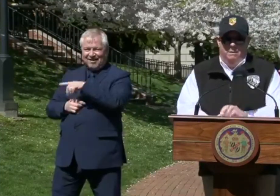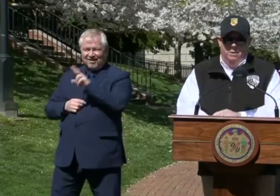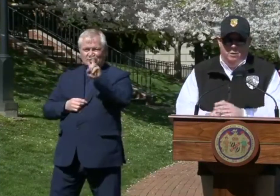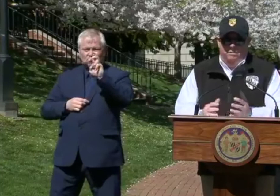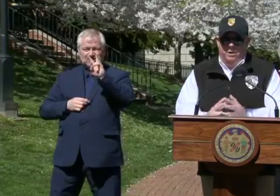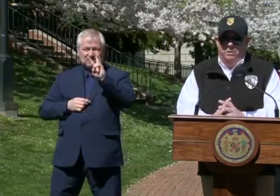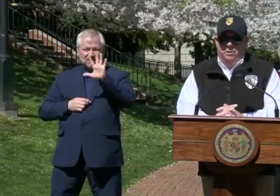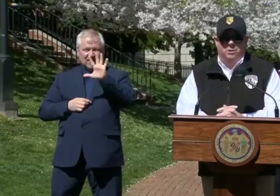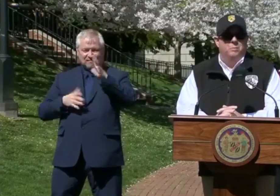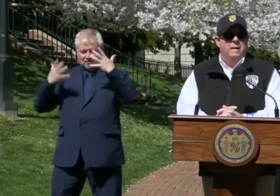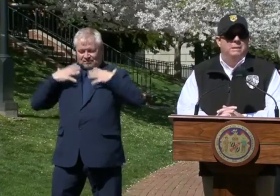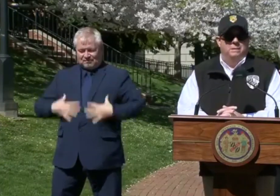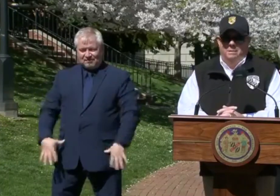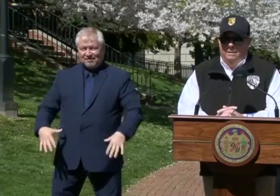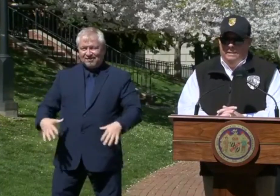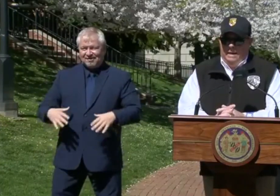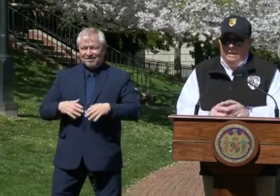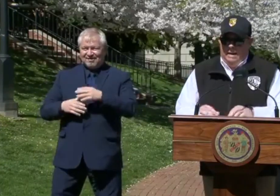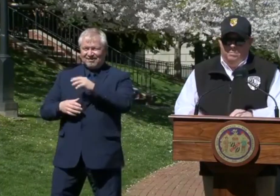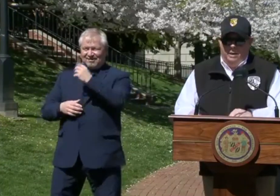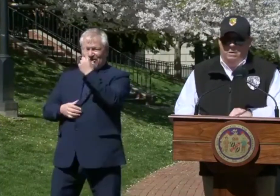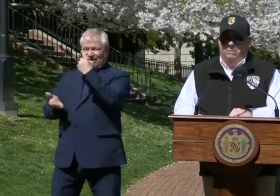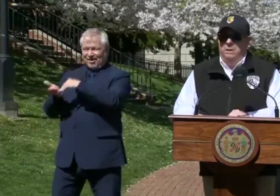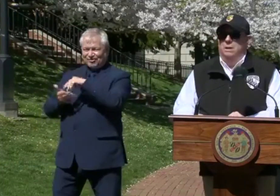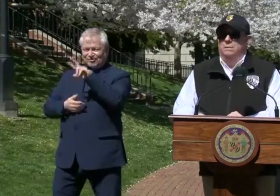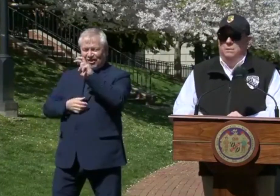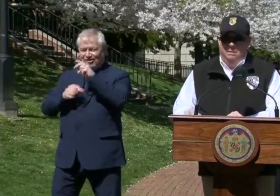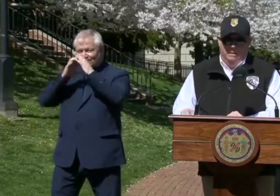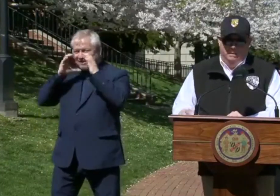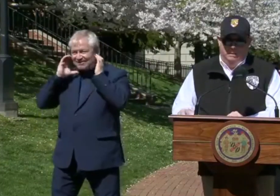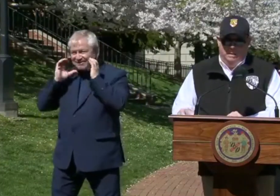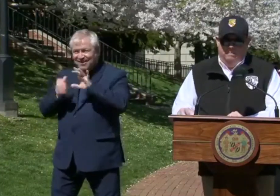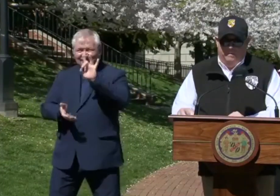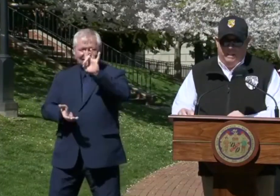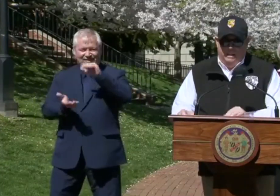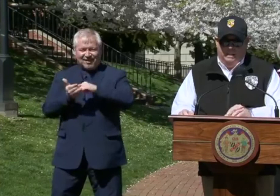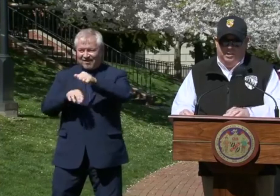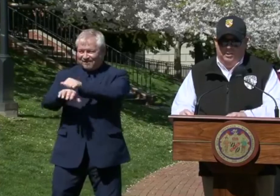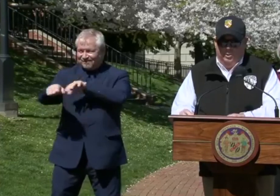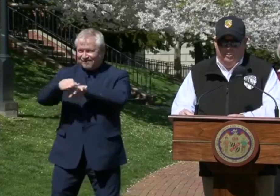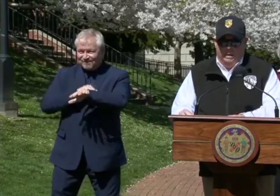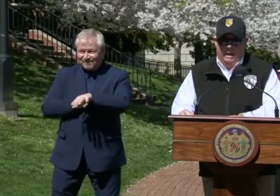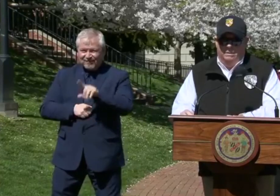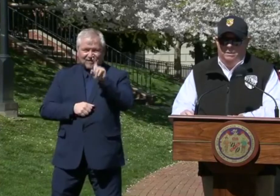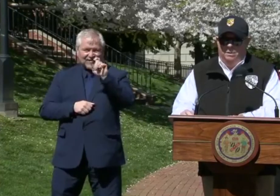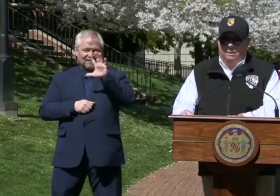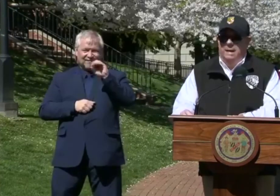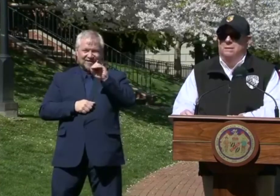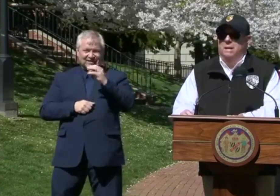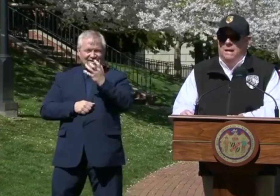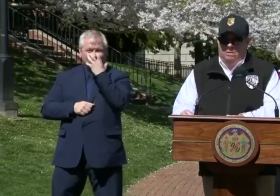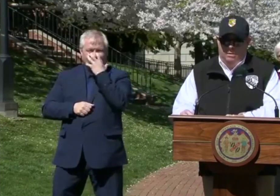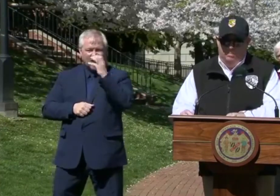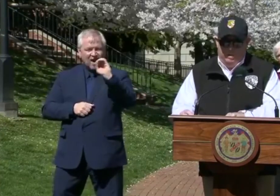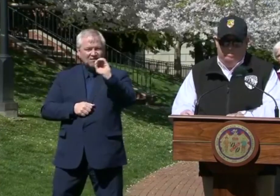gowns, 1,200 surgical masks, 8,000 pairs of gloves, 150 oxygen tube packs, and